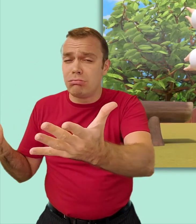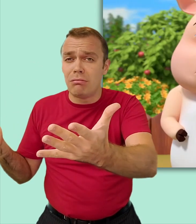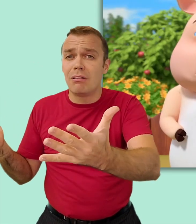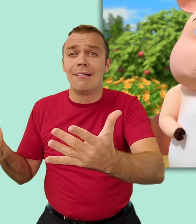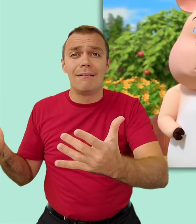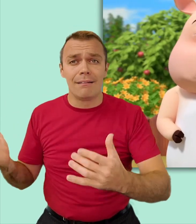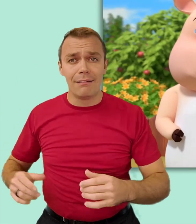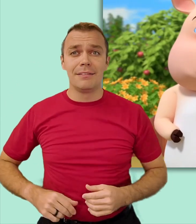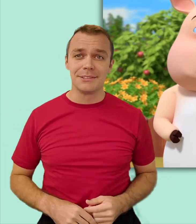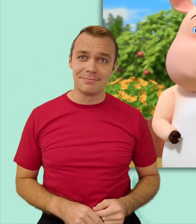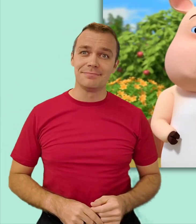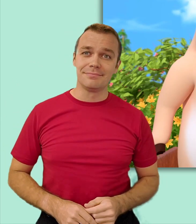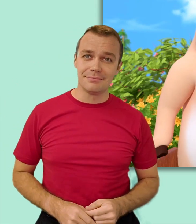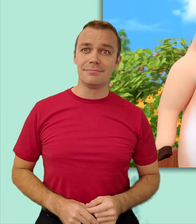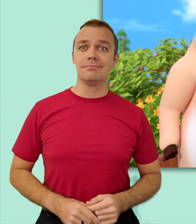house.